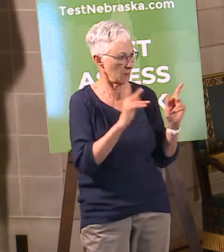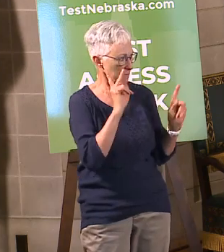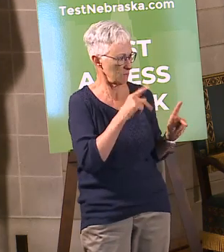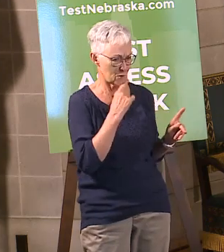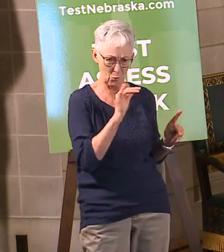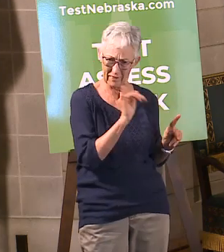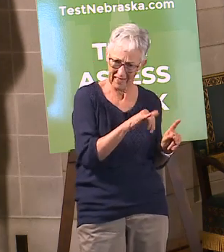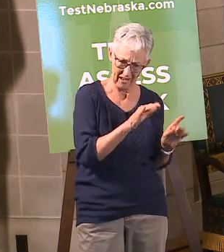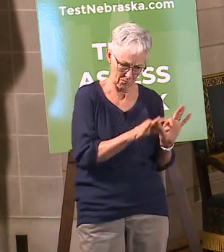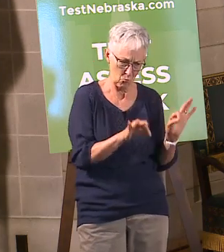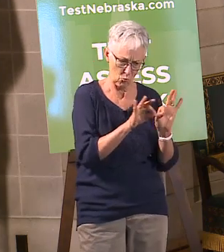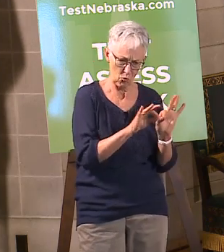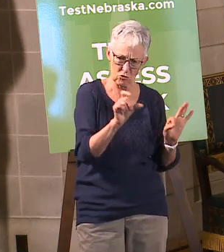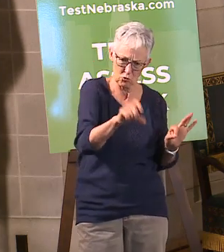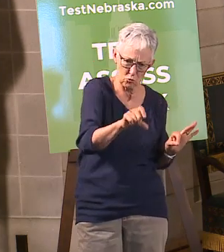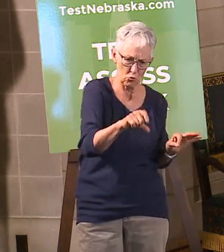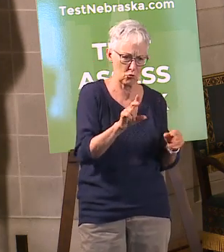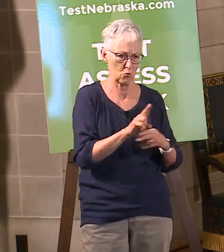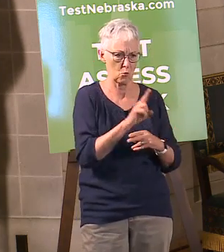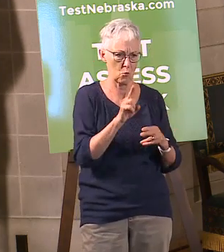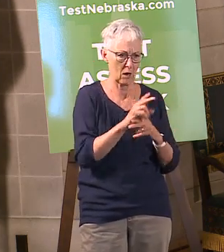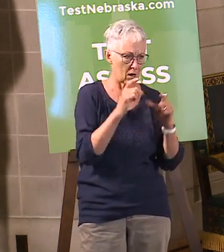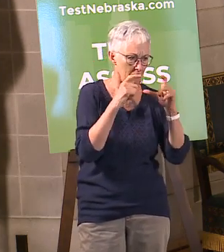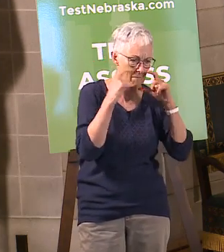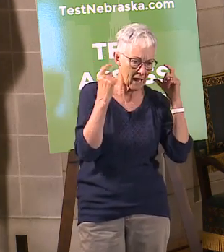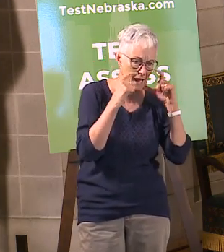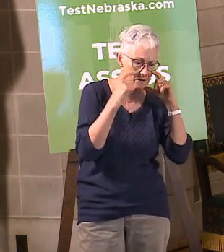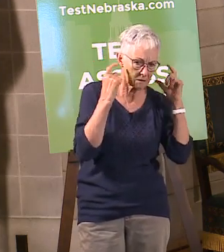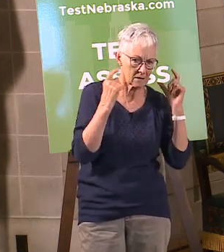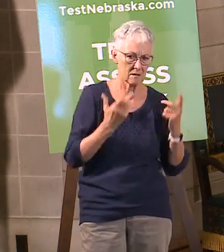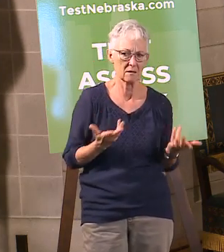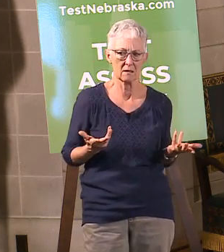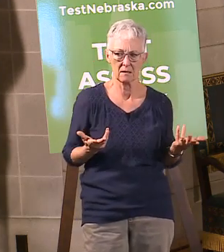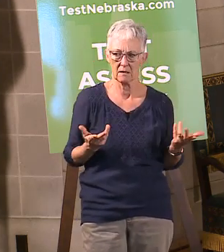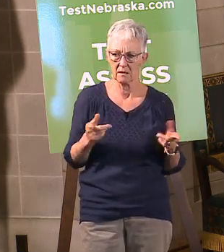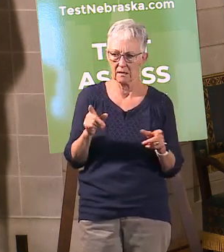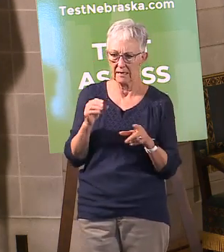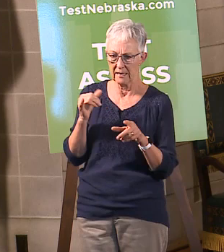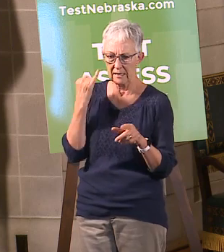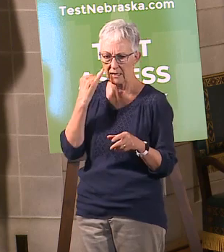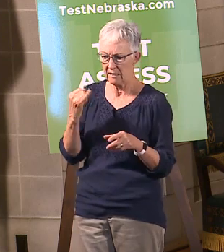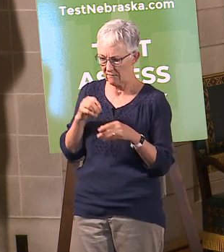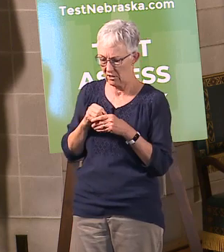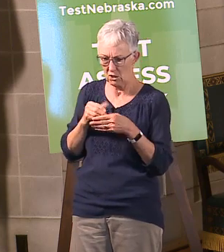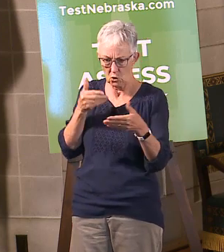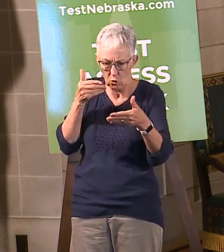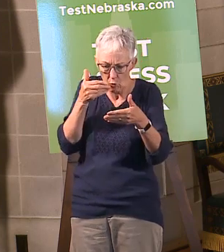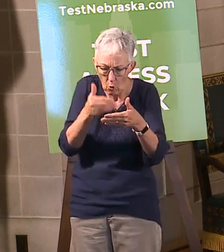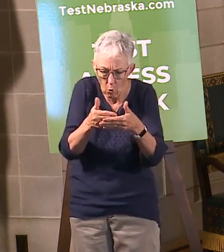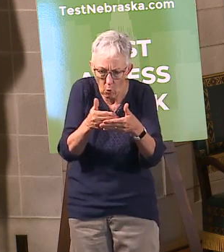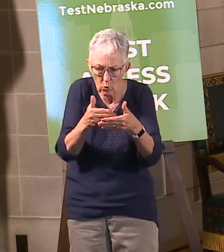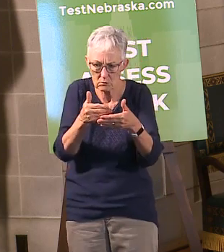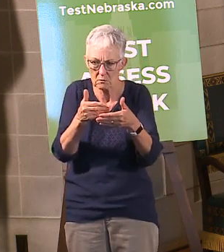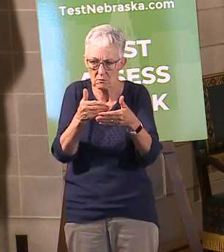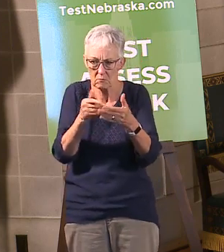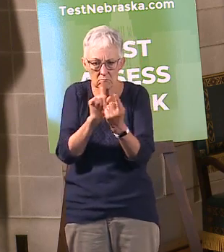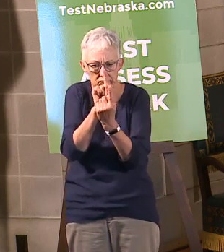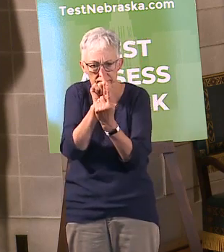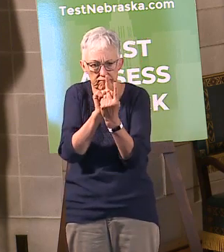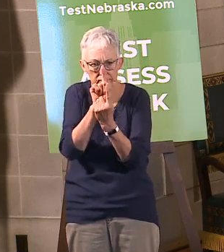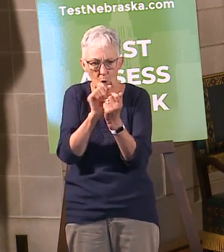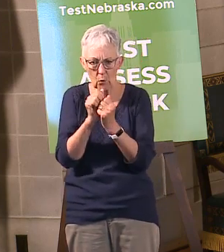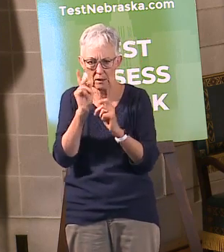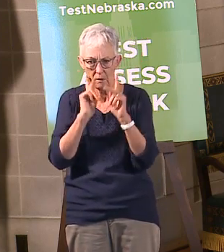where you have to wear your mask. So we have made it a criminal penalty, like for things like when you're in close contact with salons, at salons